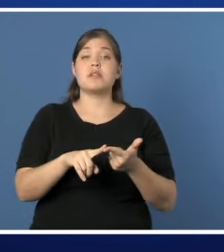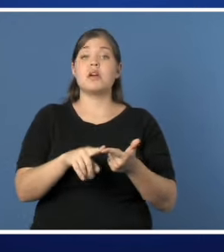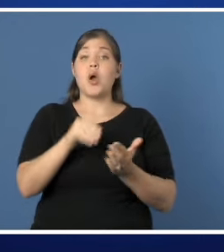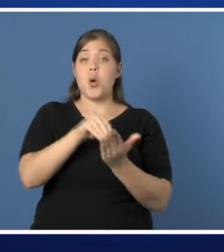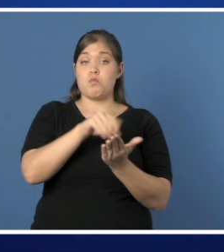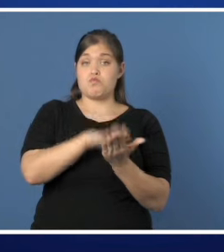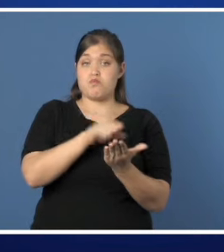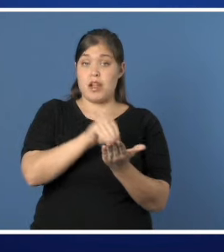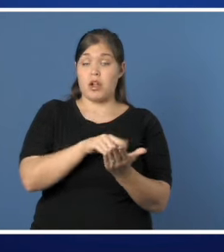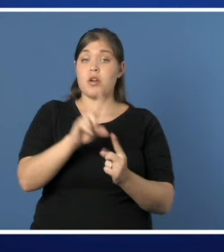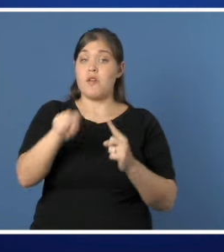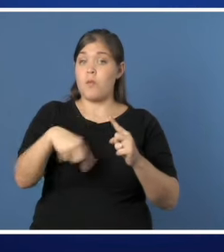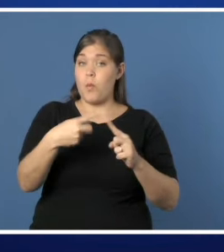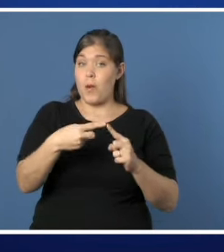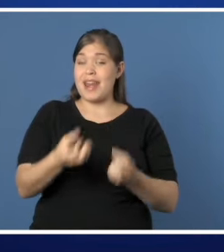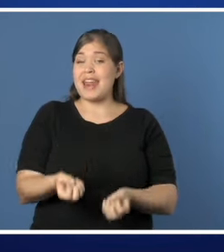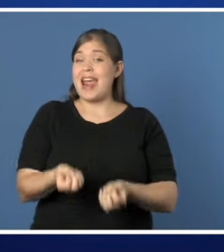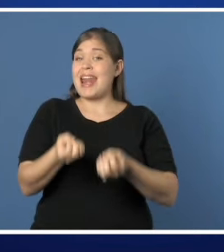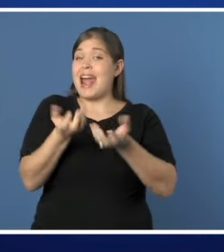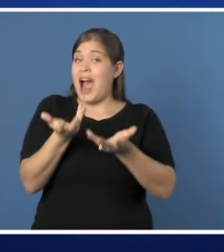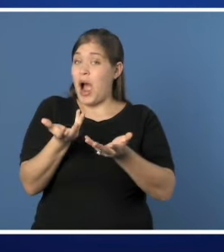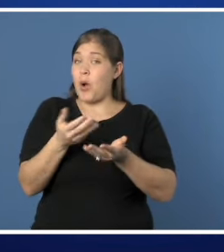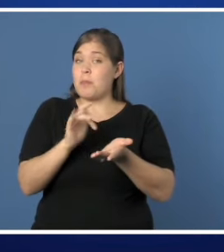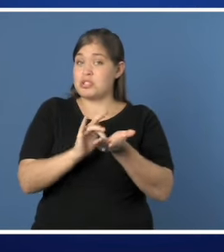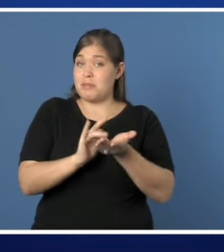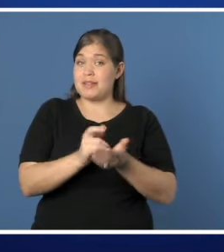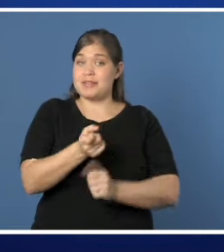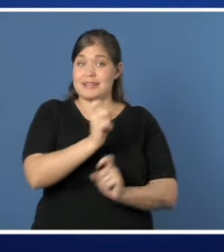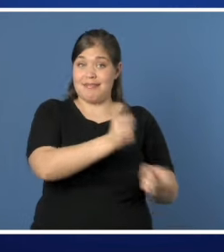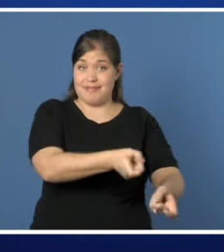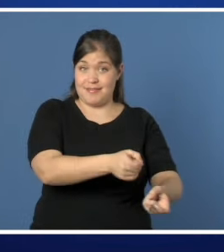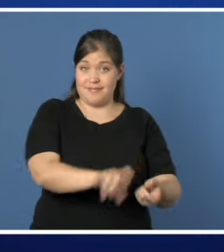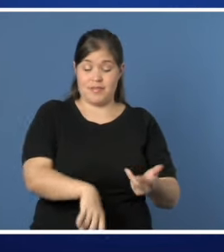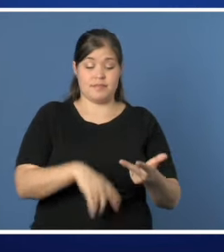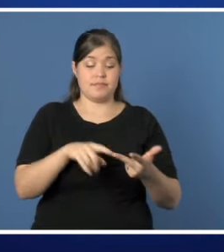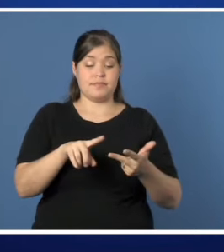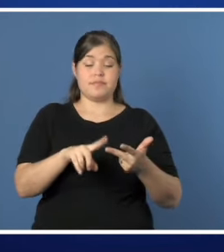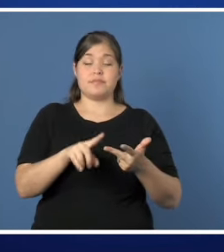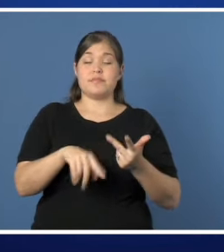Prescription record of when and how much the medicine you should receive